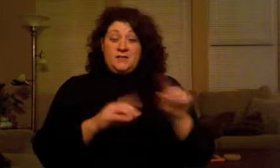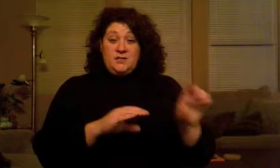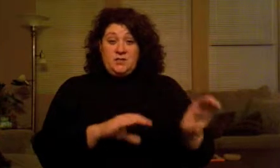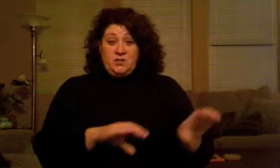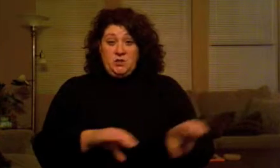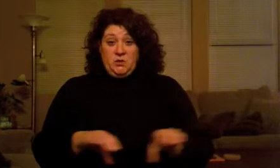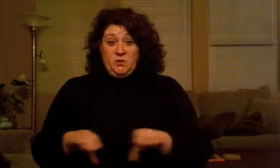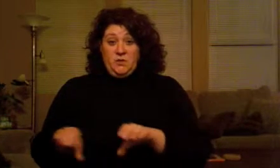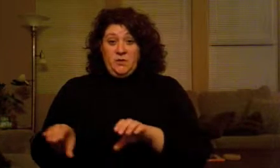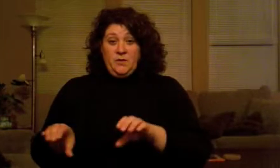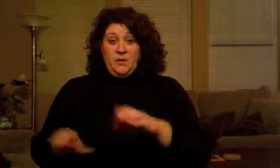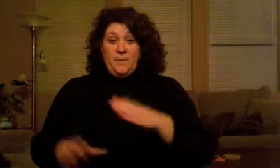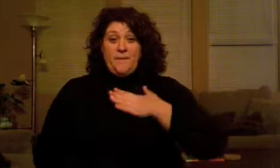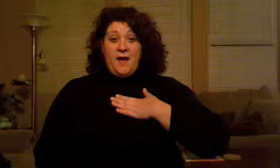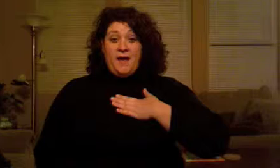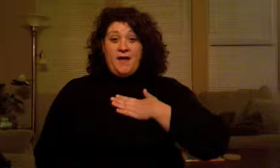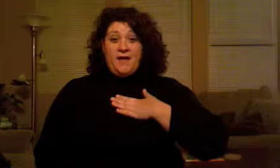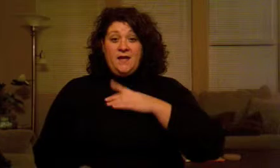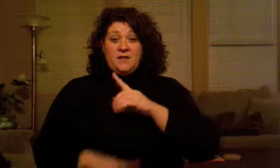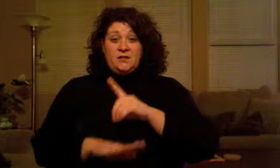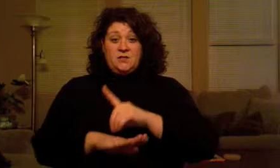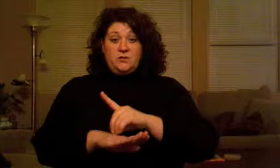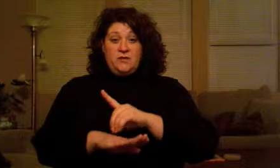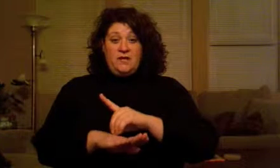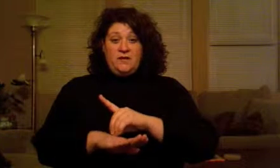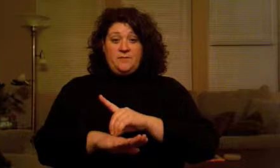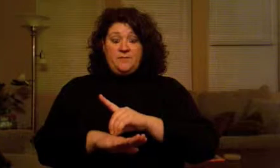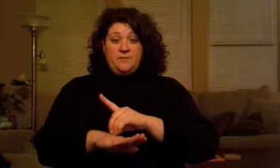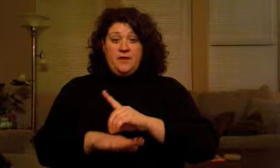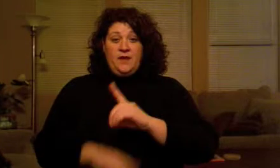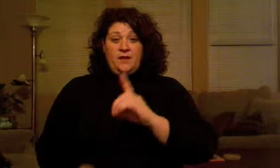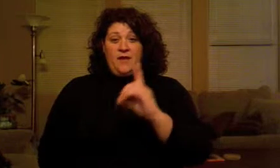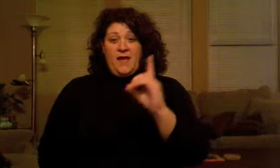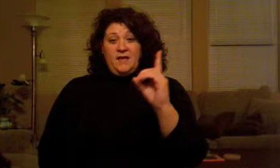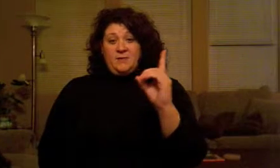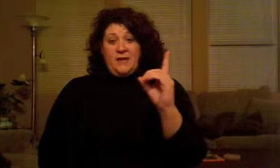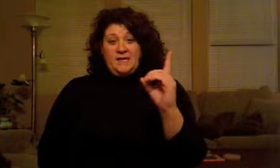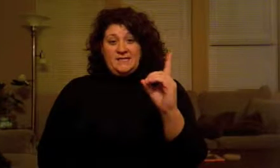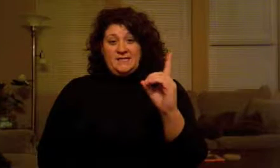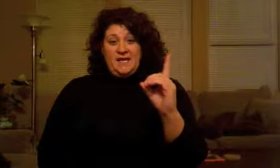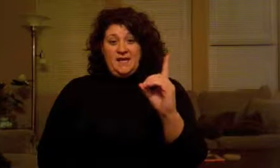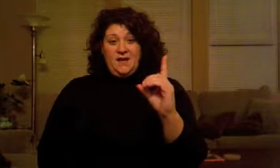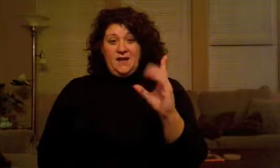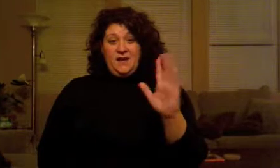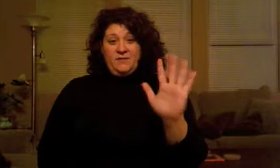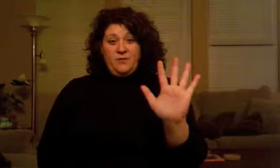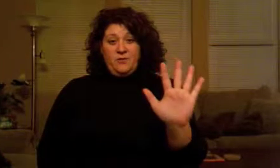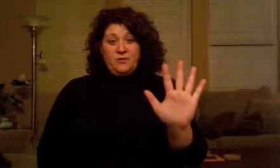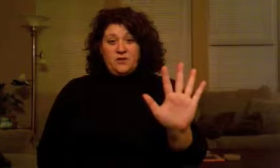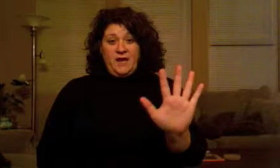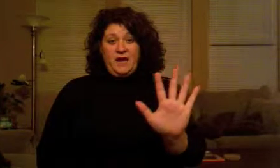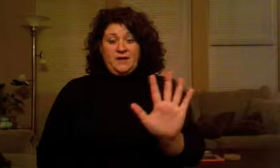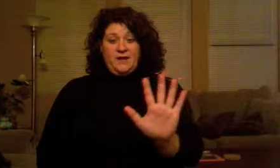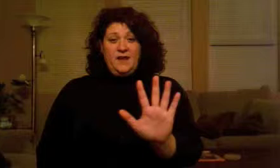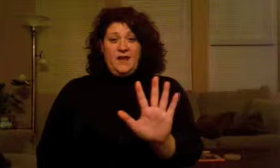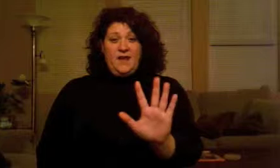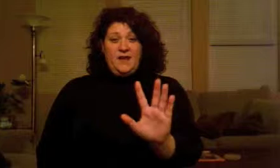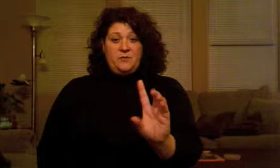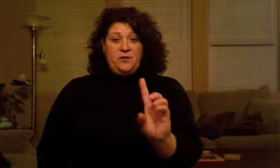To do my duty. That, you make a D if you hold your hand and you put all